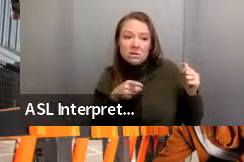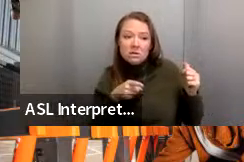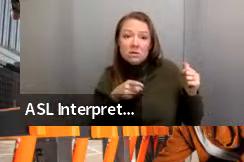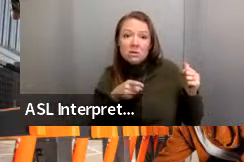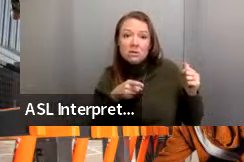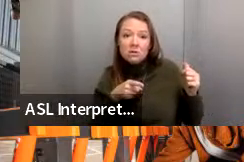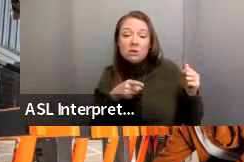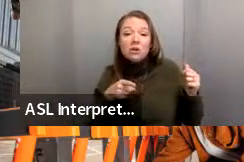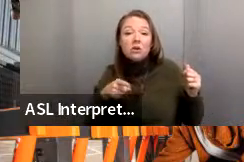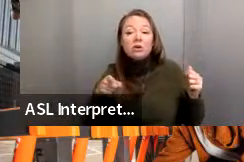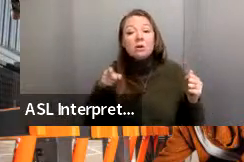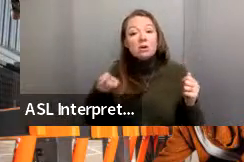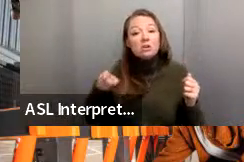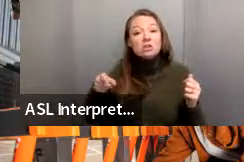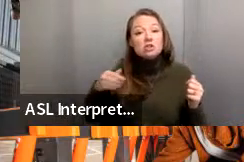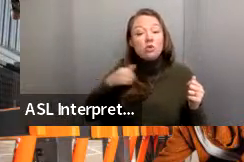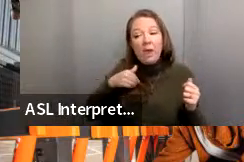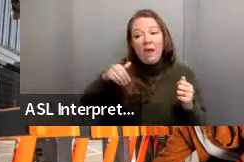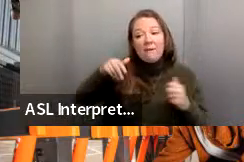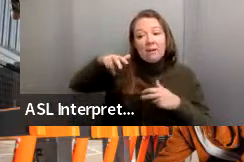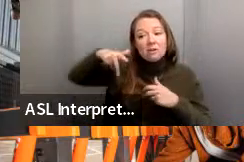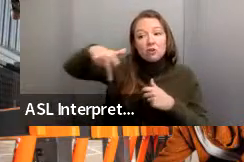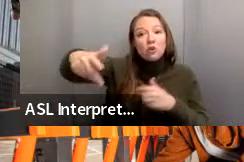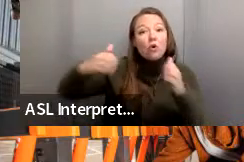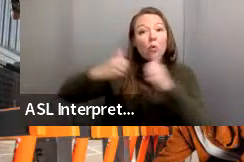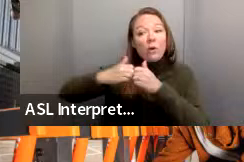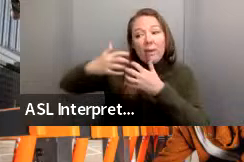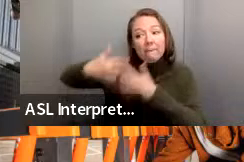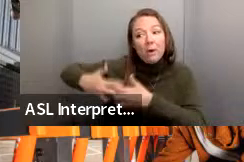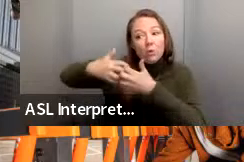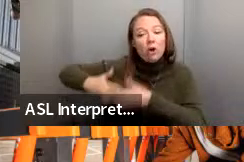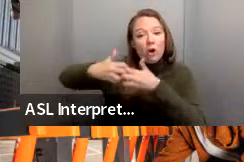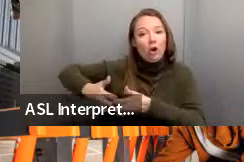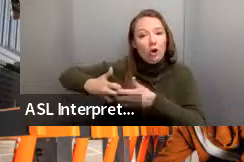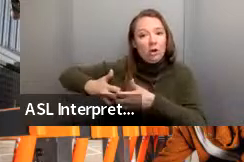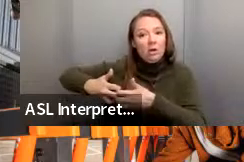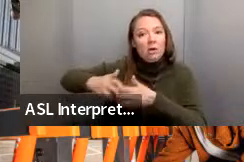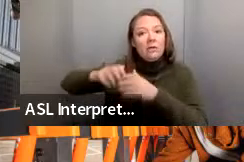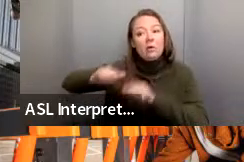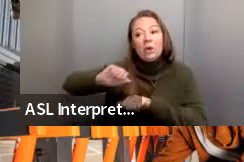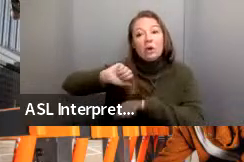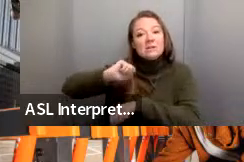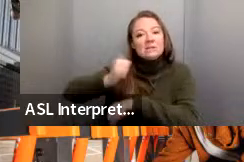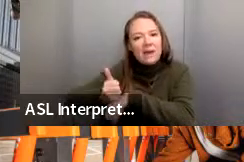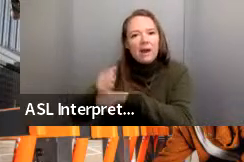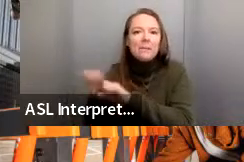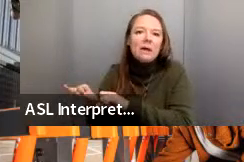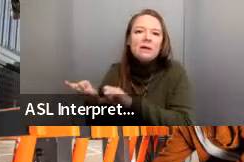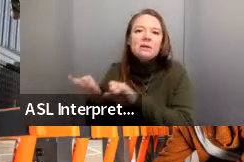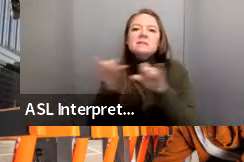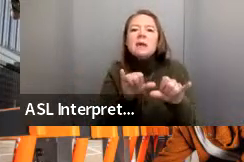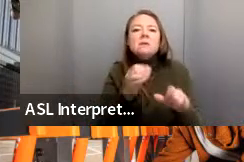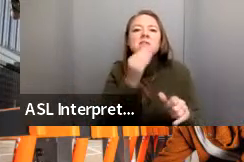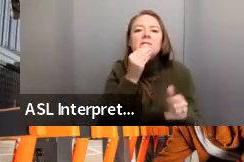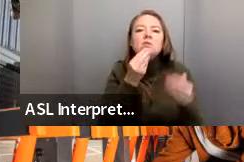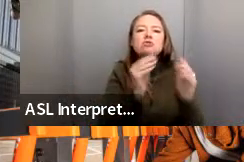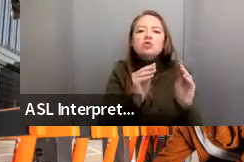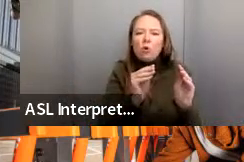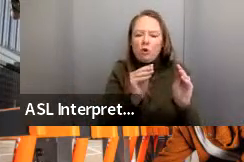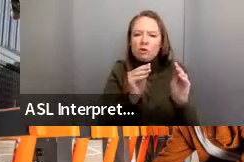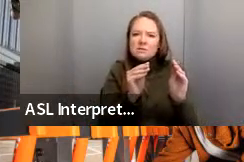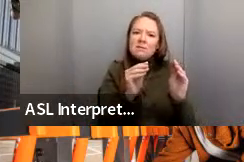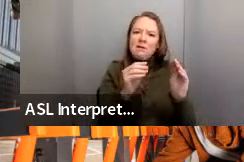motorized scooter that we could implement in the way, like how grocery stores have, to have these motorized